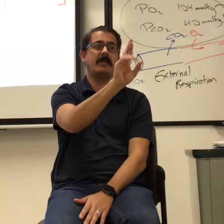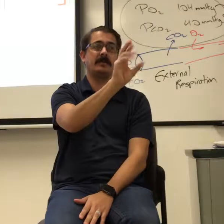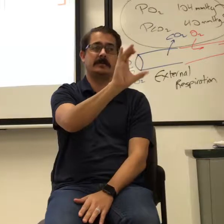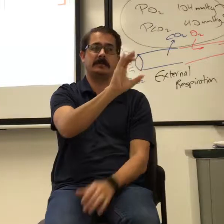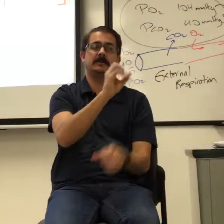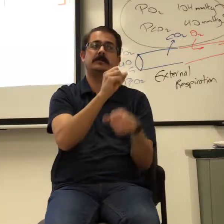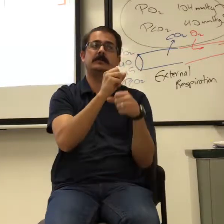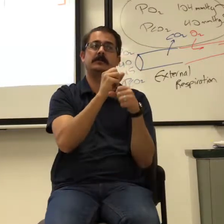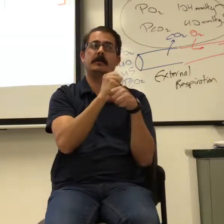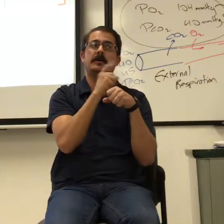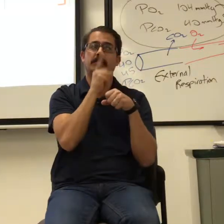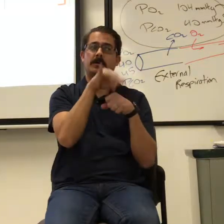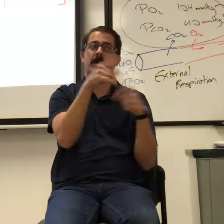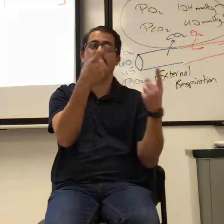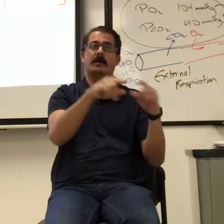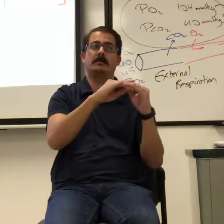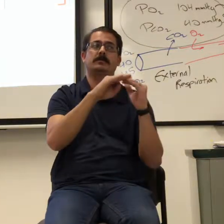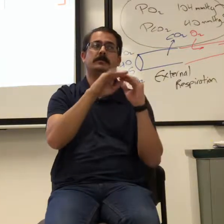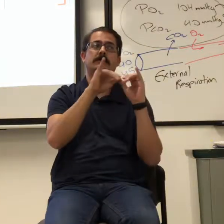FRC is a big